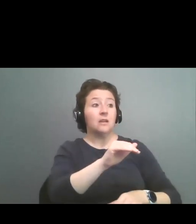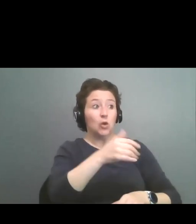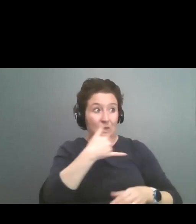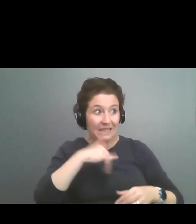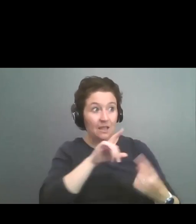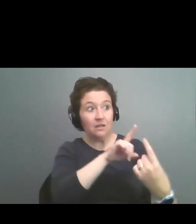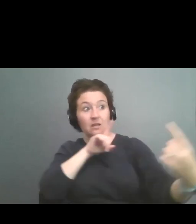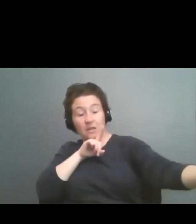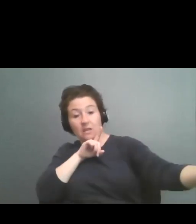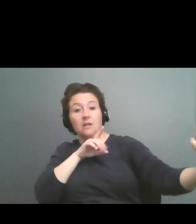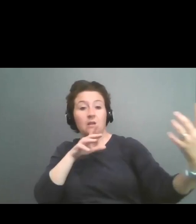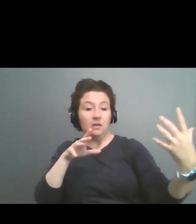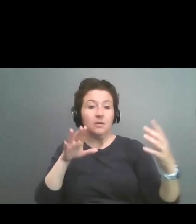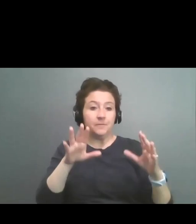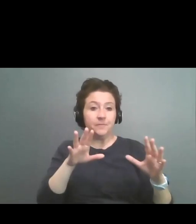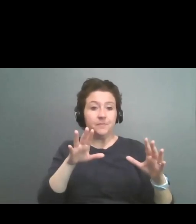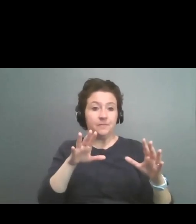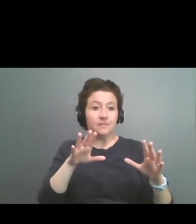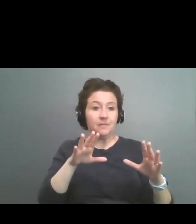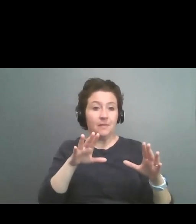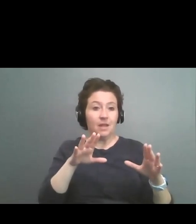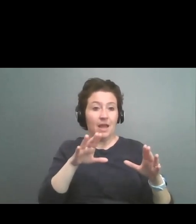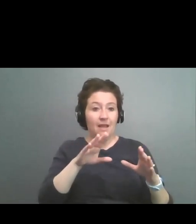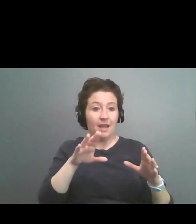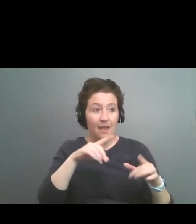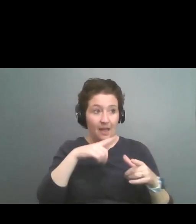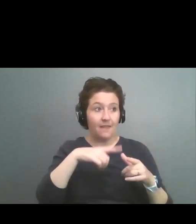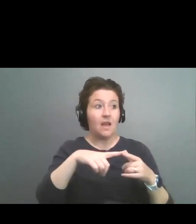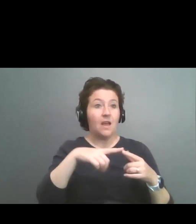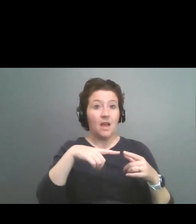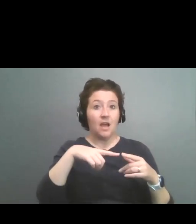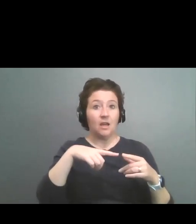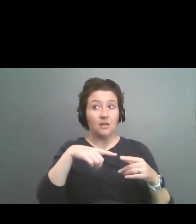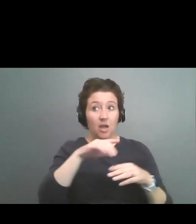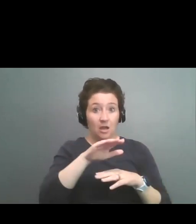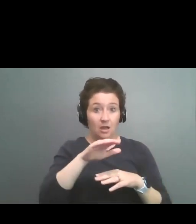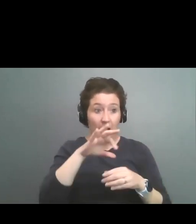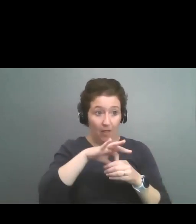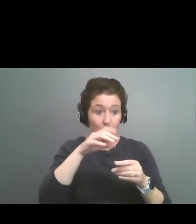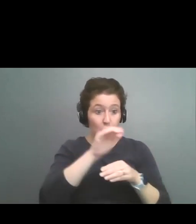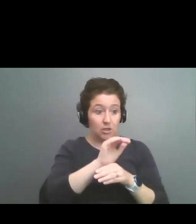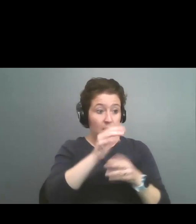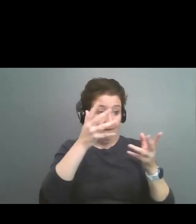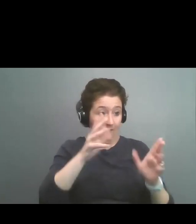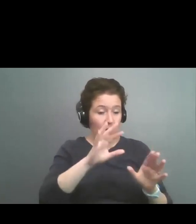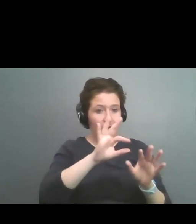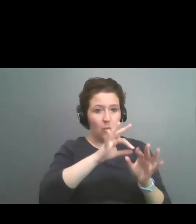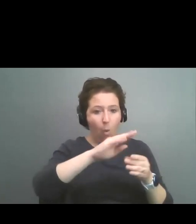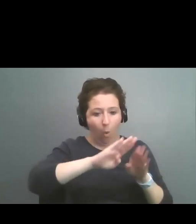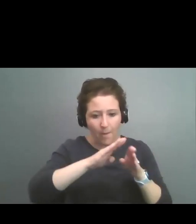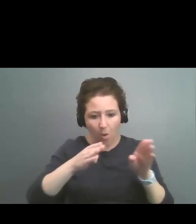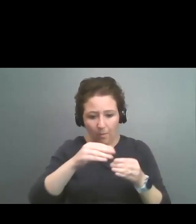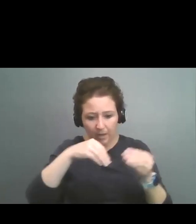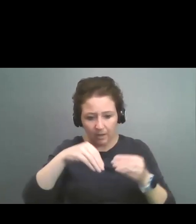distancing and opening all of those ballots come election is a challenge, because before we could have